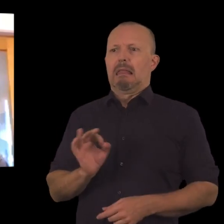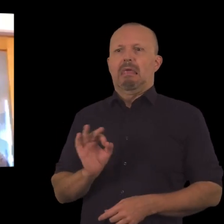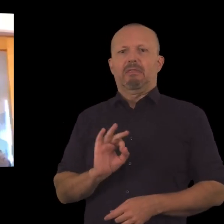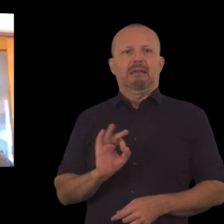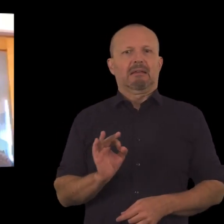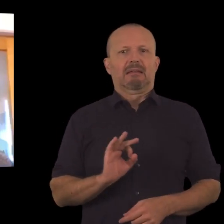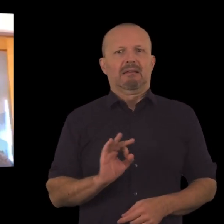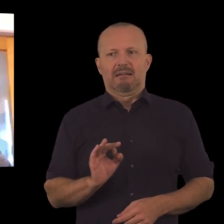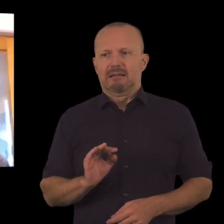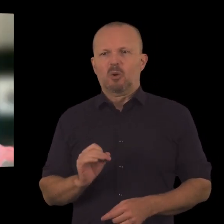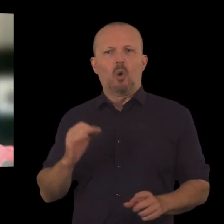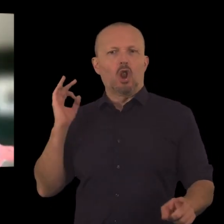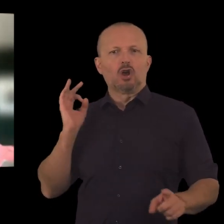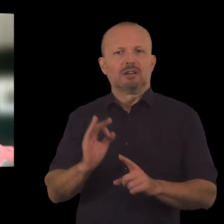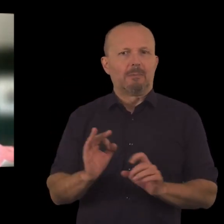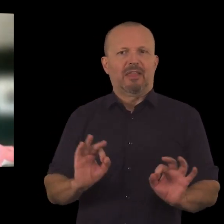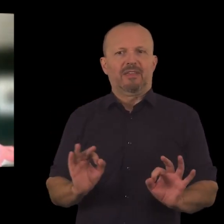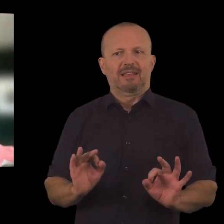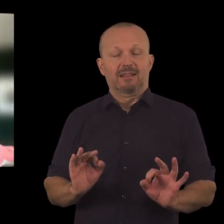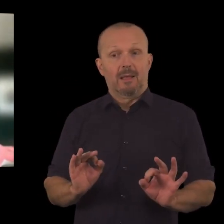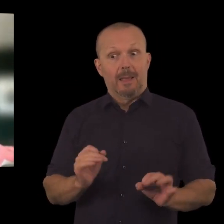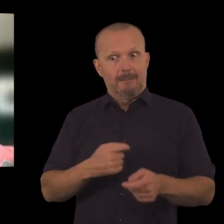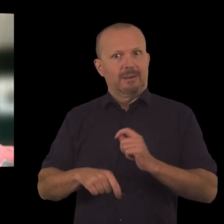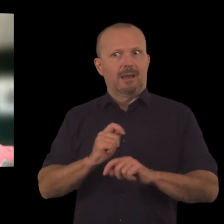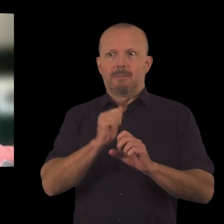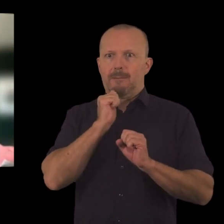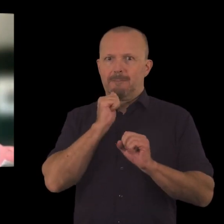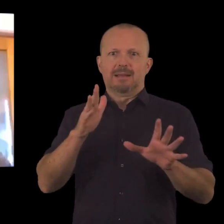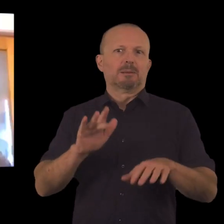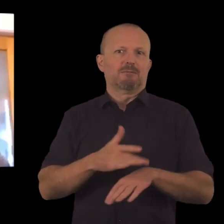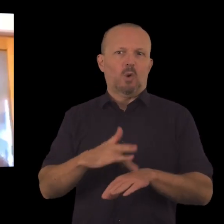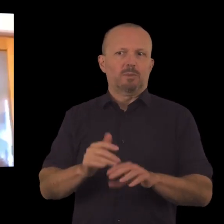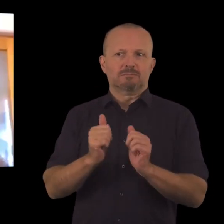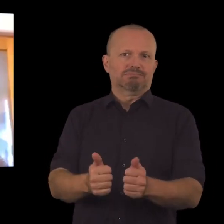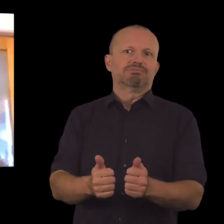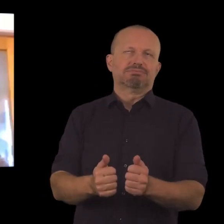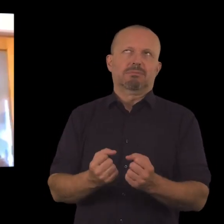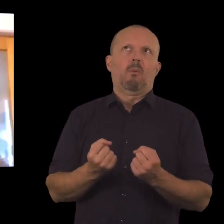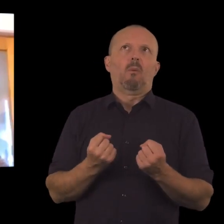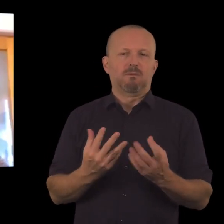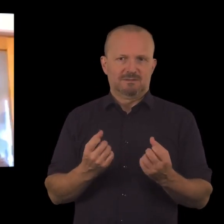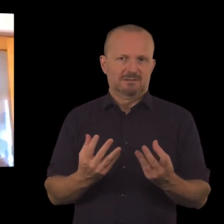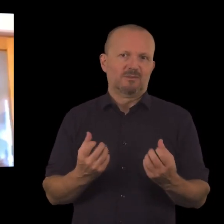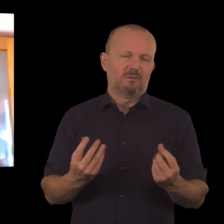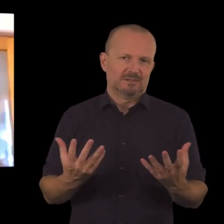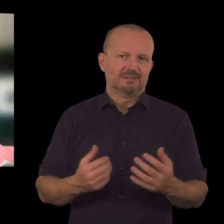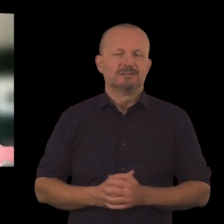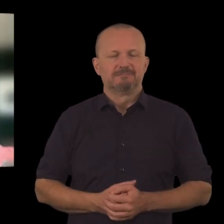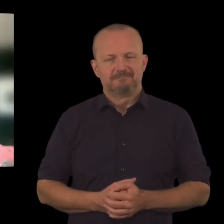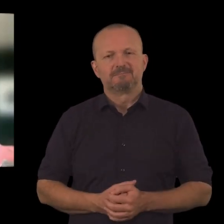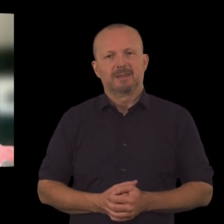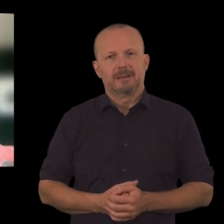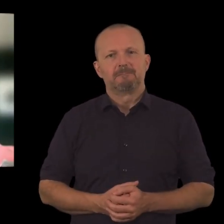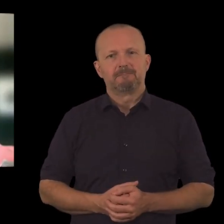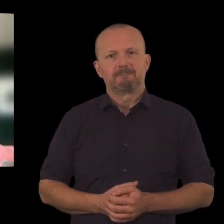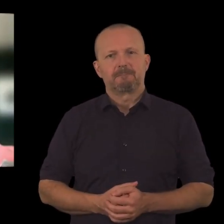college. Awesome. Good. Very good at it, apparently, but I didn't go anywhere with it. I was just